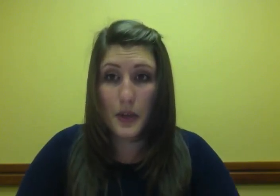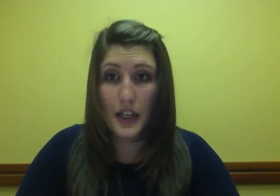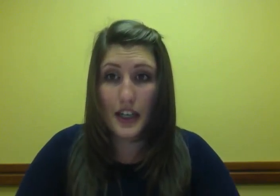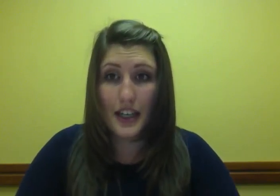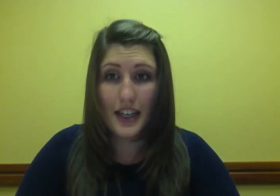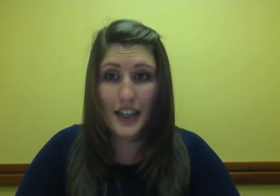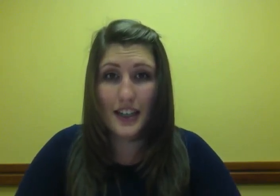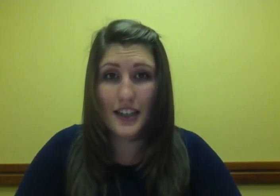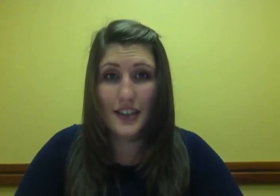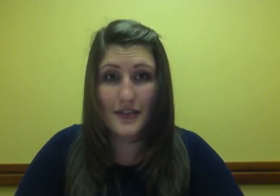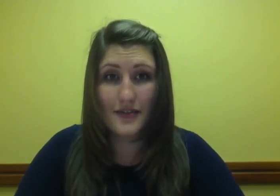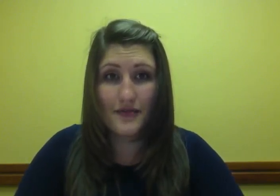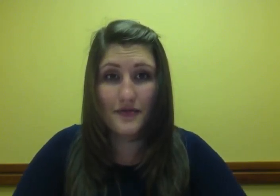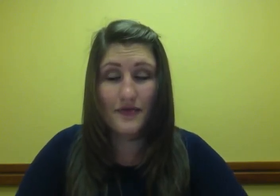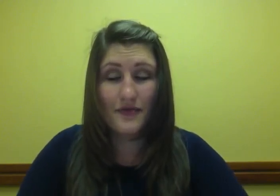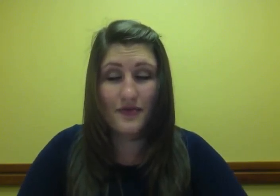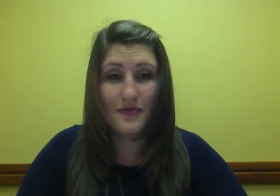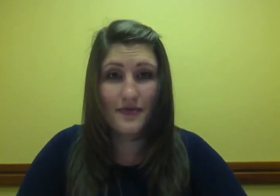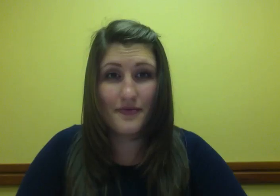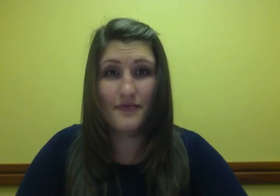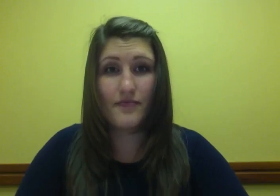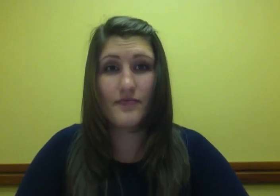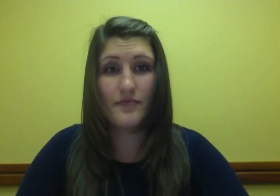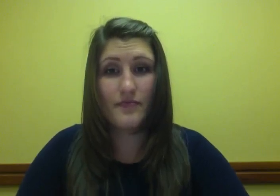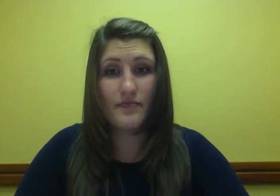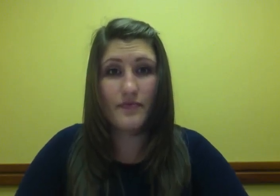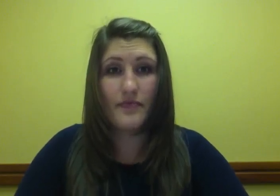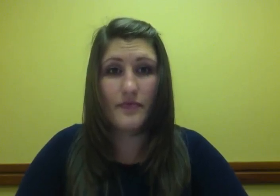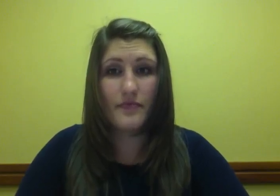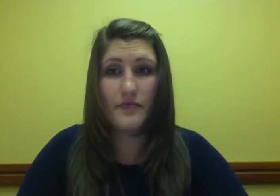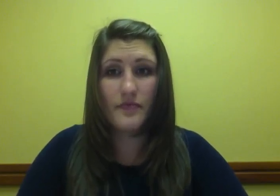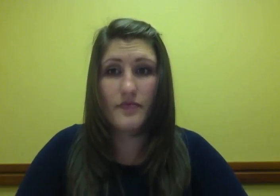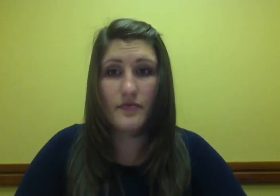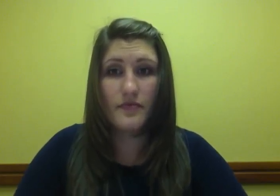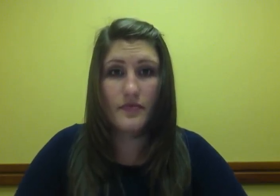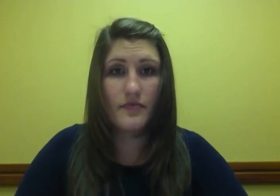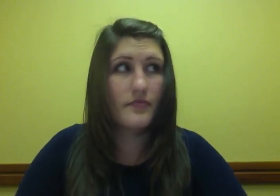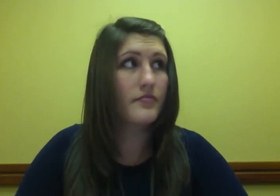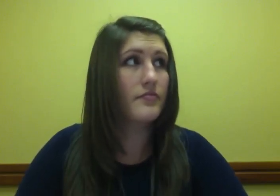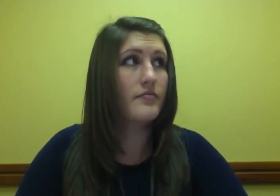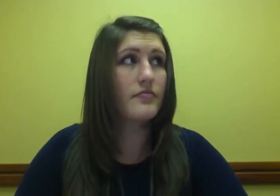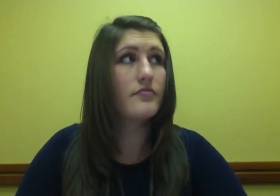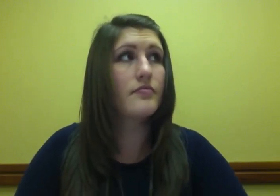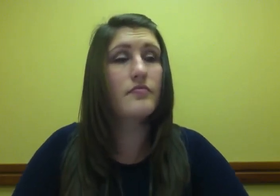A calendar? What a neat idea! Tell me more about your calendar.